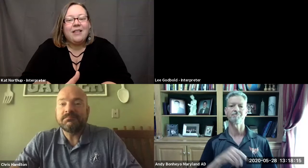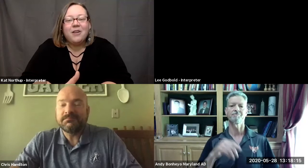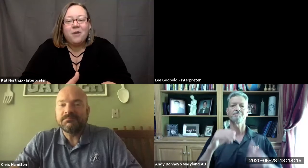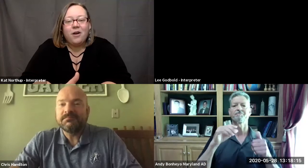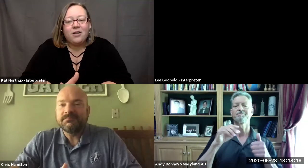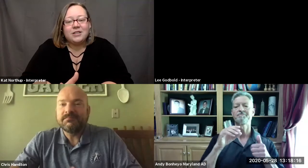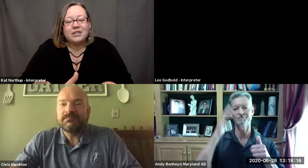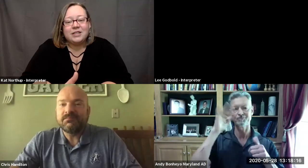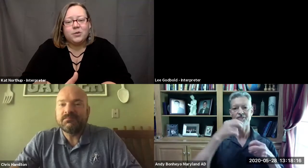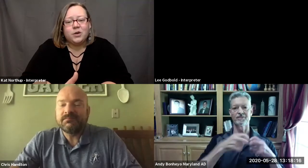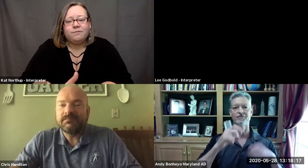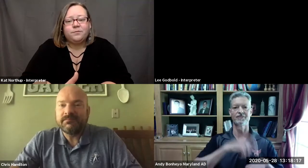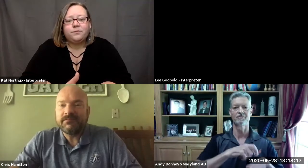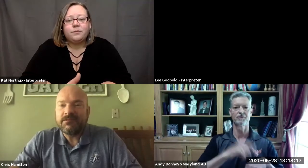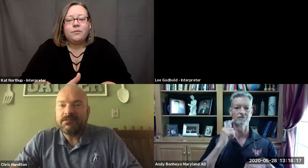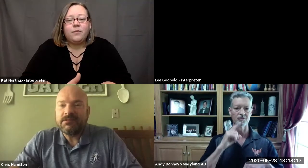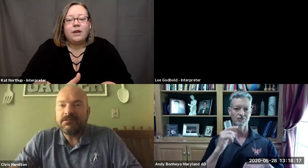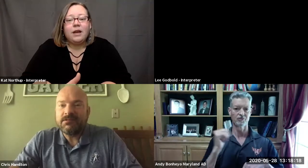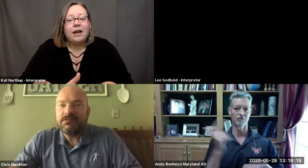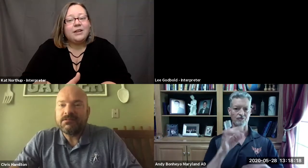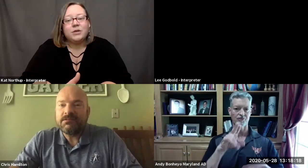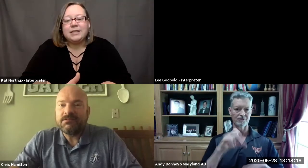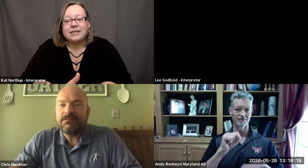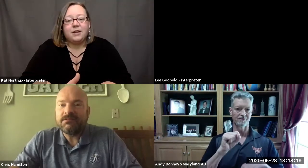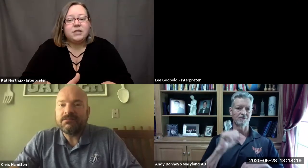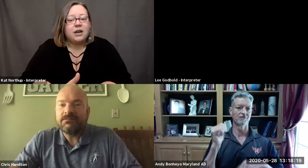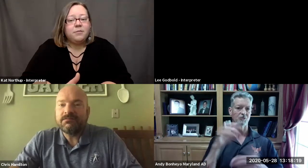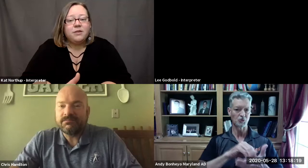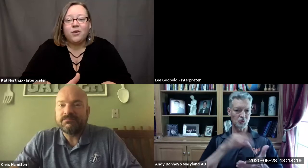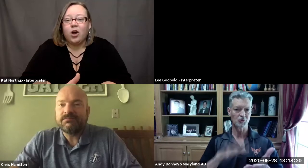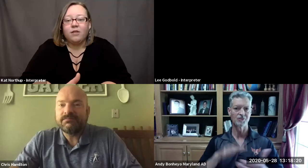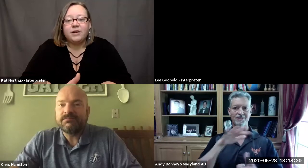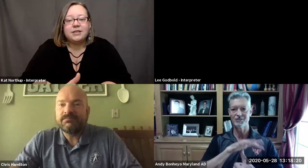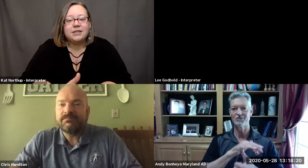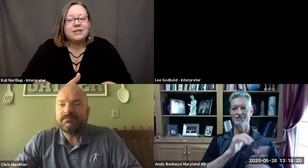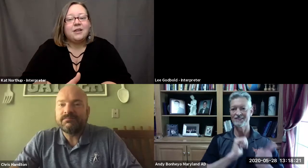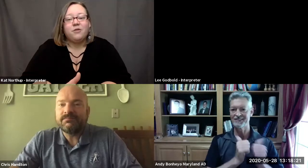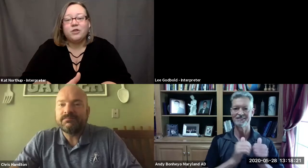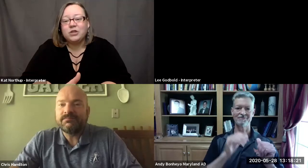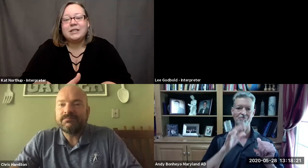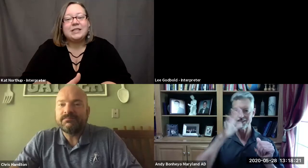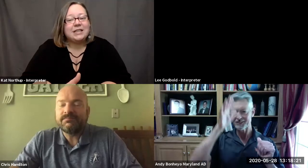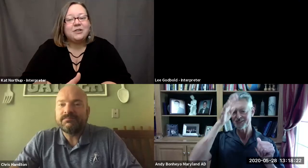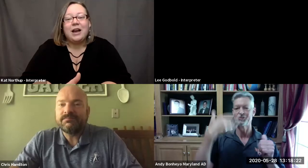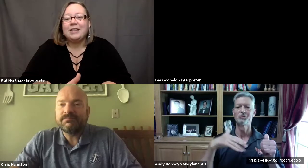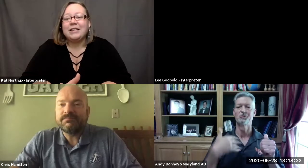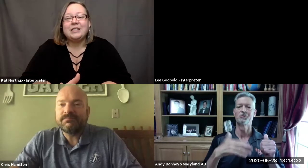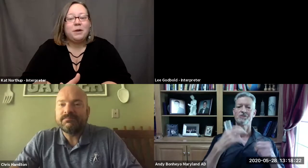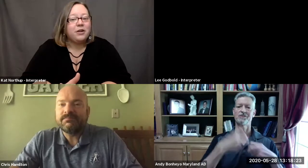Hello, all. It's good to see you all. I know this is a tough time for all of us, for students, senior athletes,